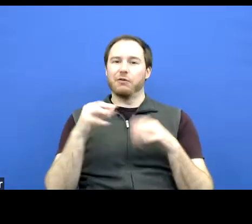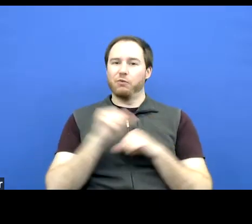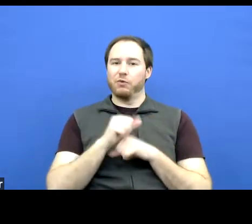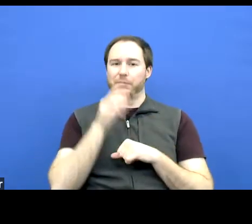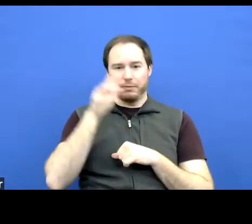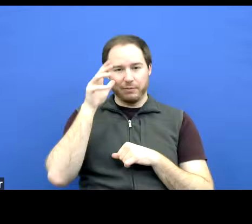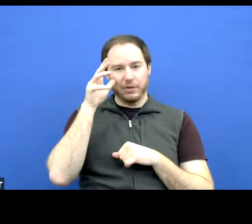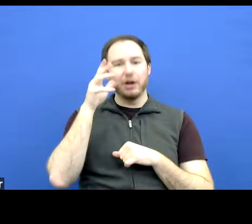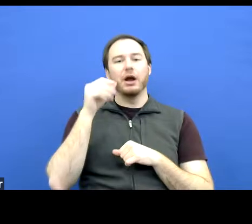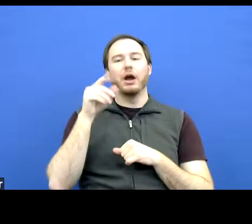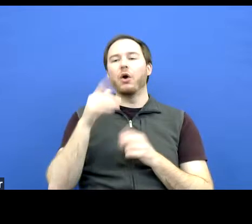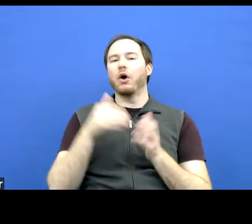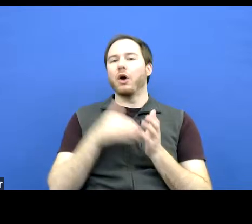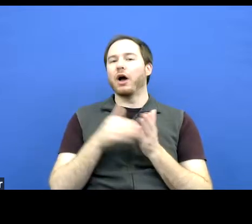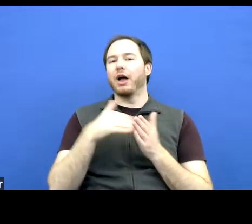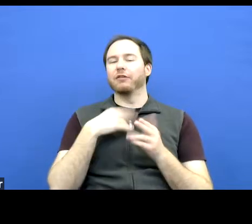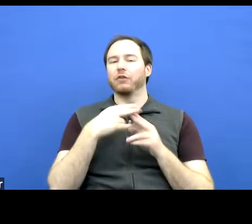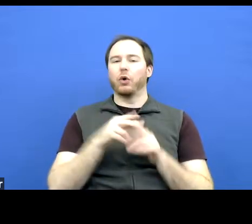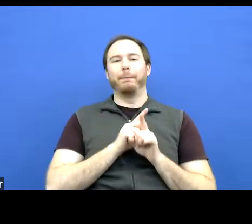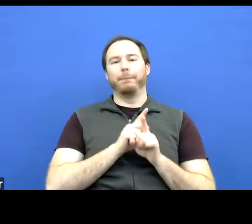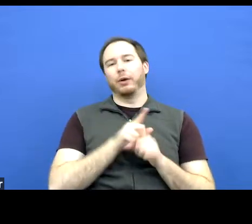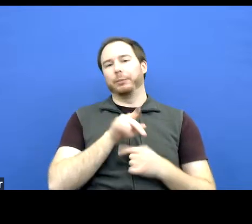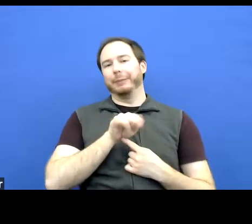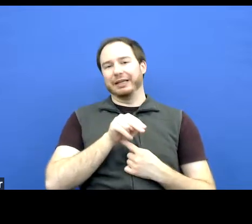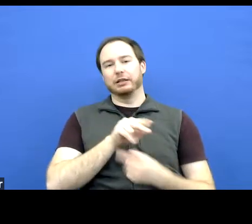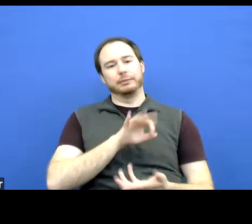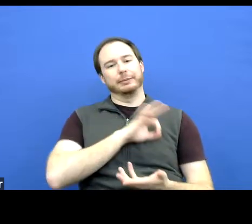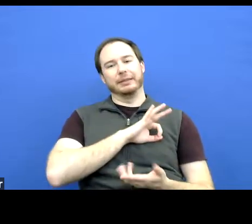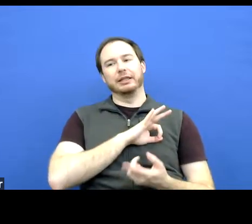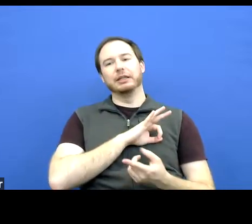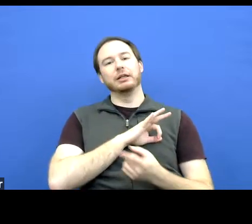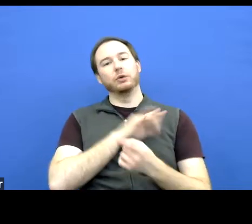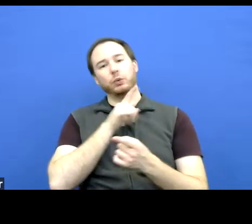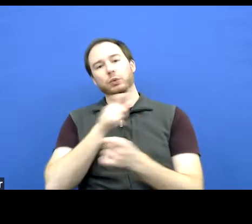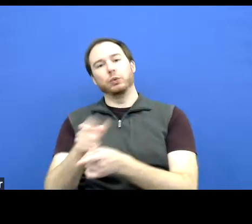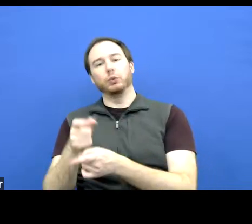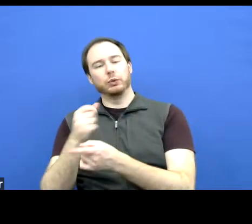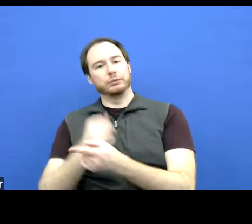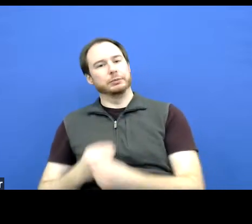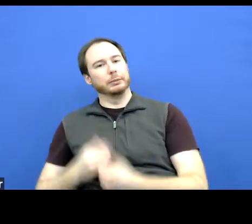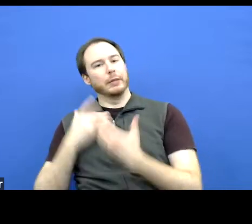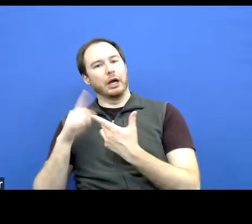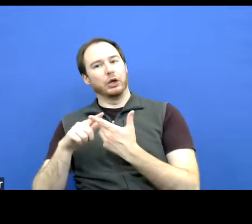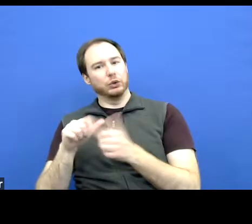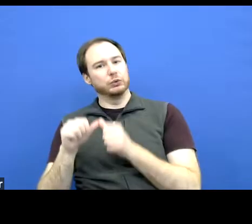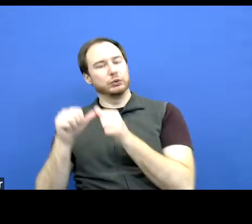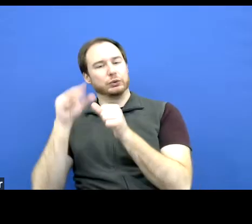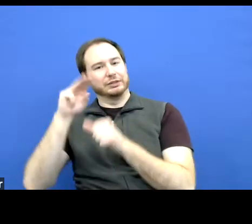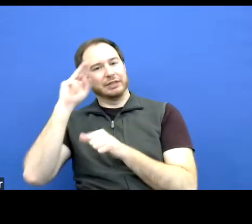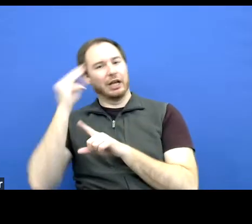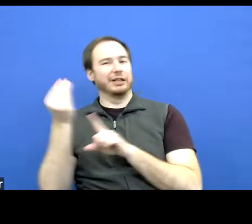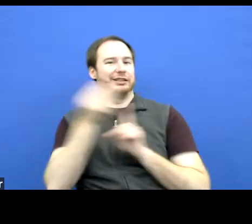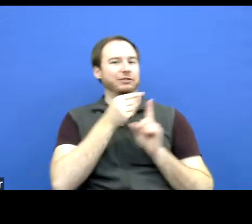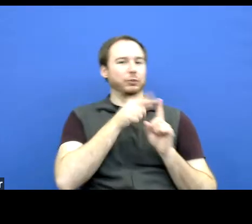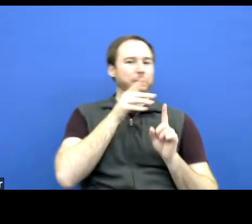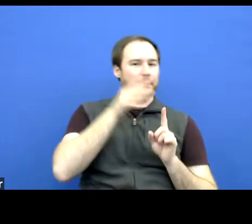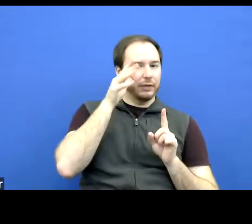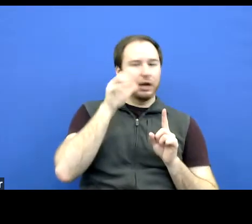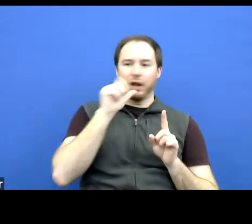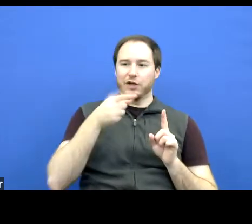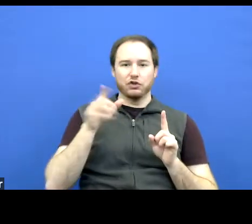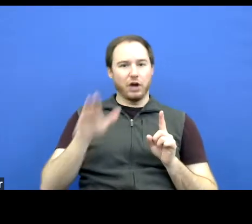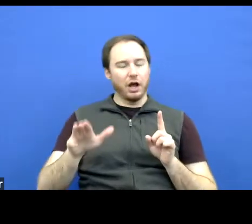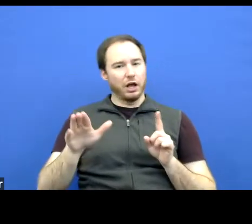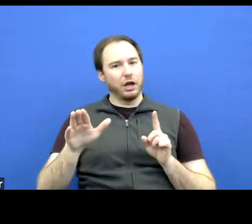is they do give out a mentor pin. It's somebody who inspired them and helped them achieve the rank of Eagle Scout. So it's neat that they recognize not just the